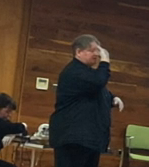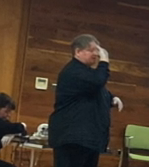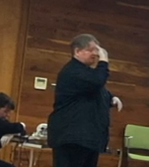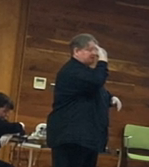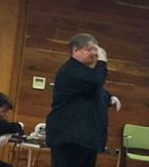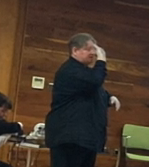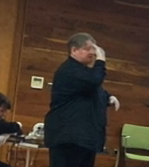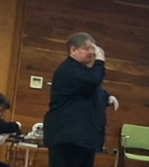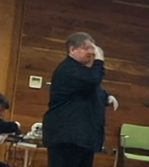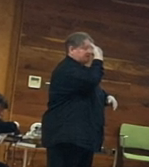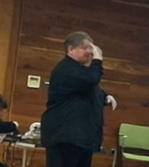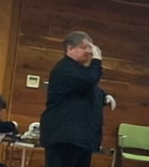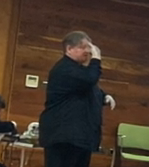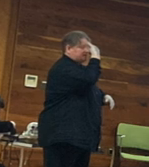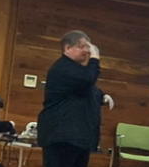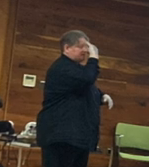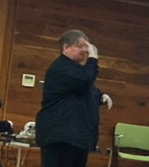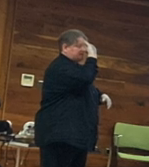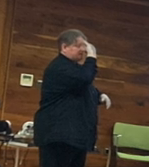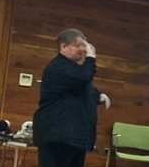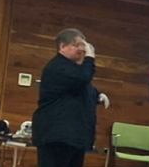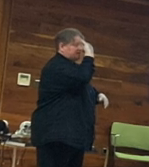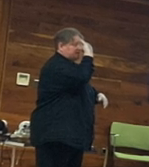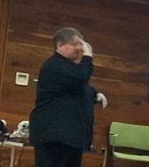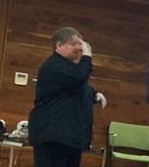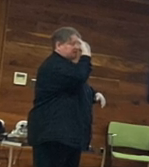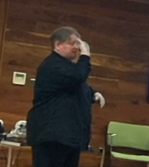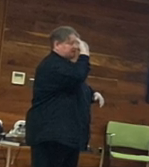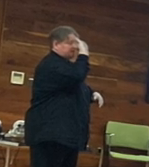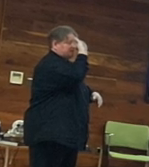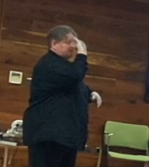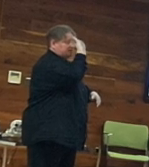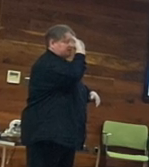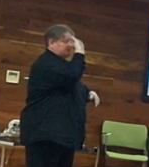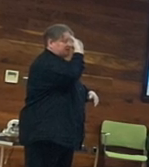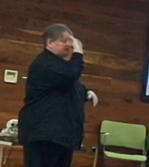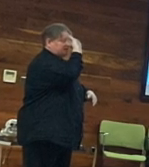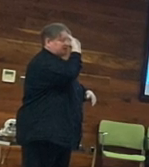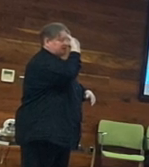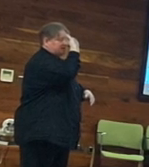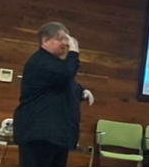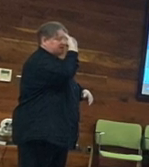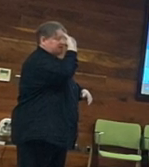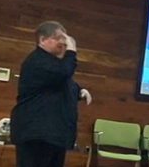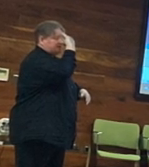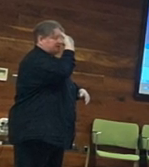as a machine guest, they say, that you bring to the production, and has fundamentally changed